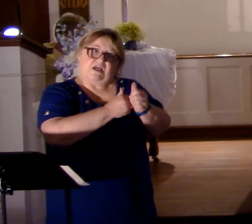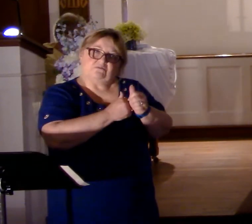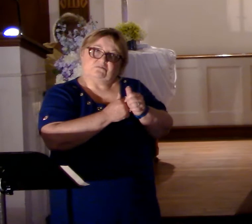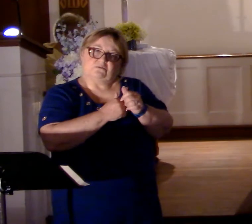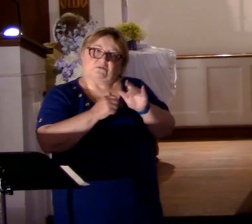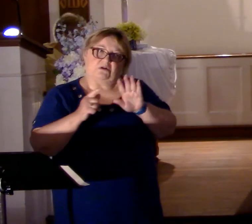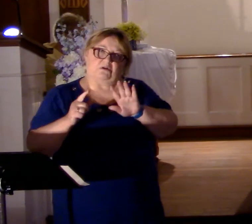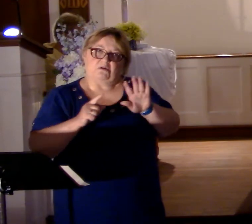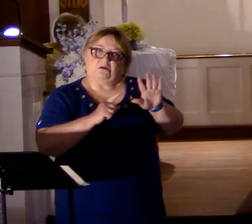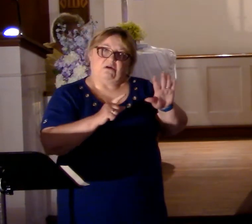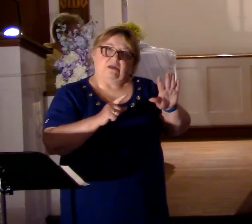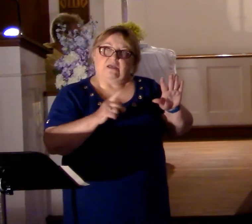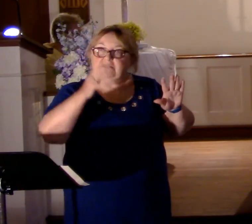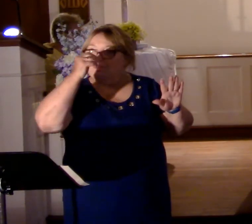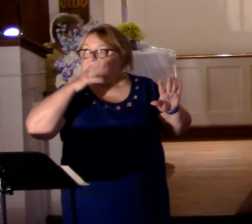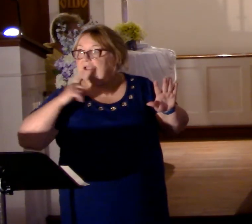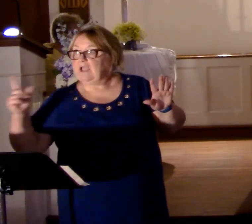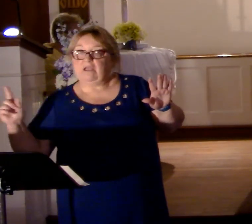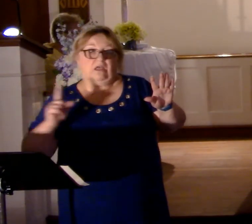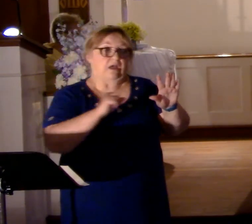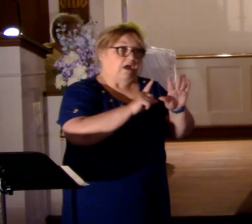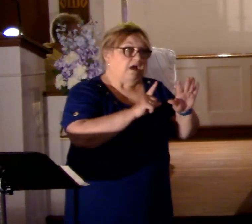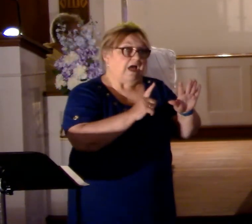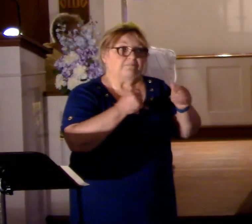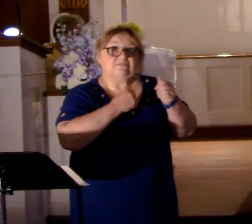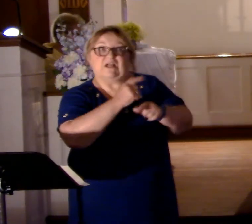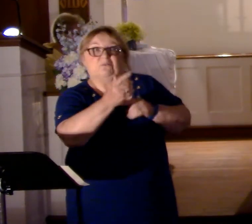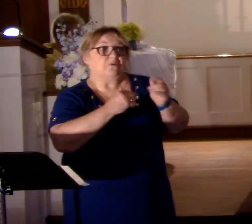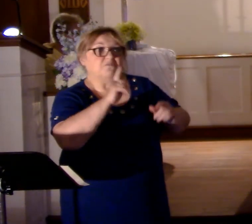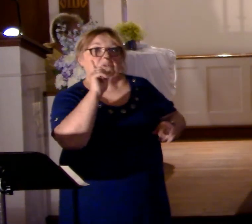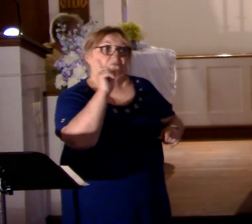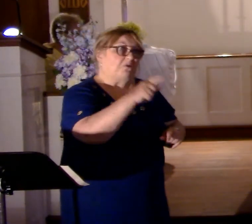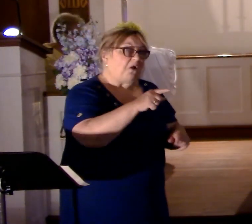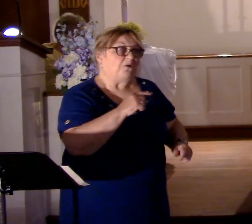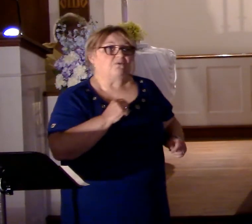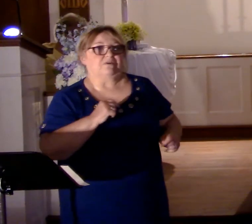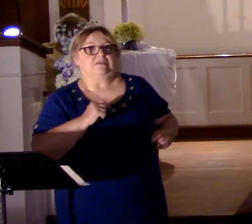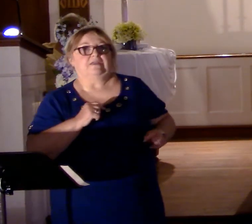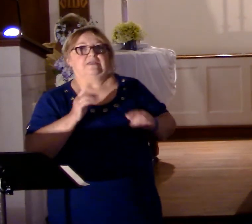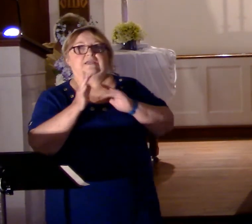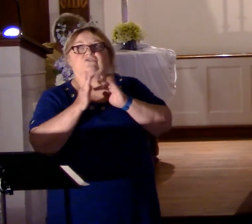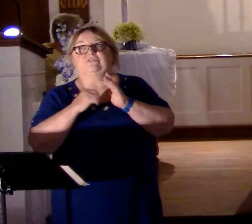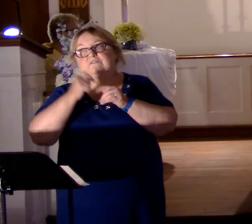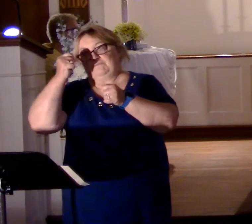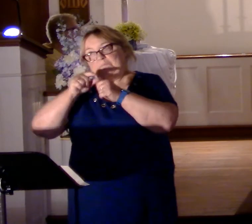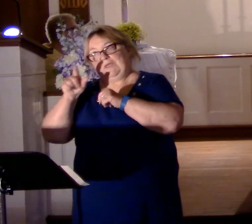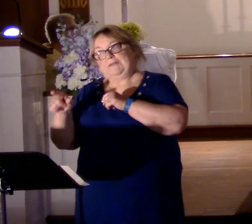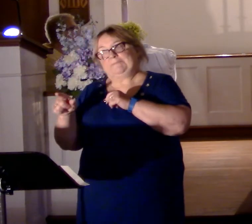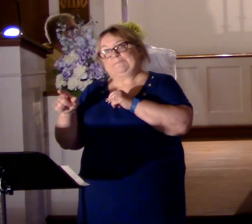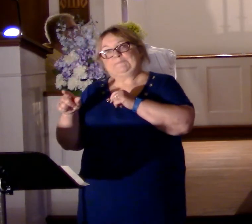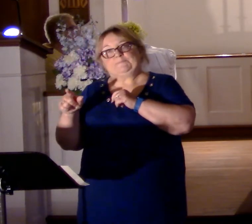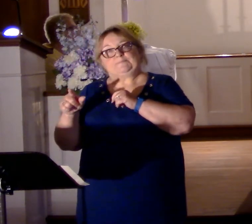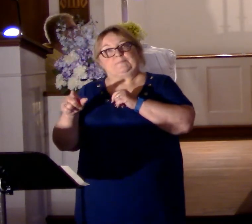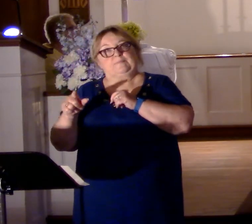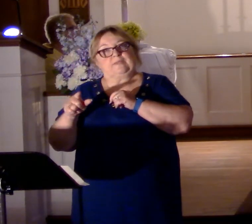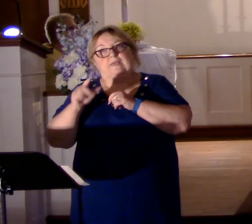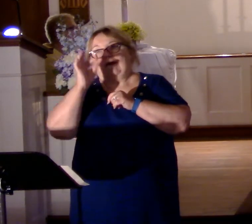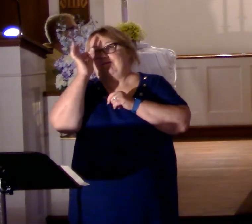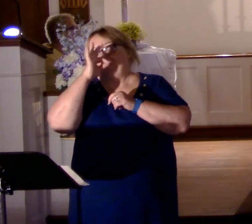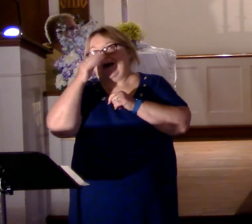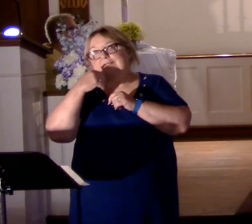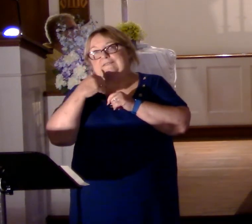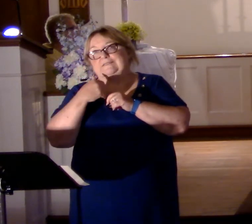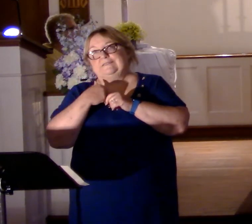said, I will follow you wherever you go. And Jesus had to remind him, foxes